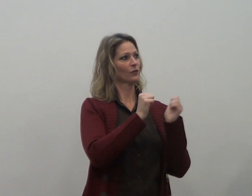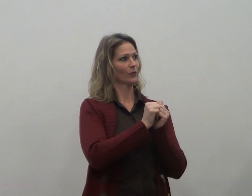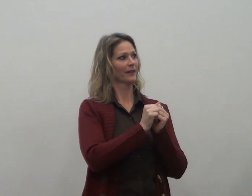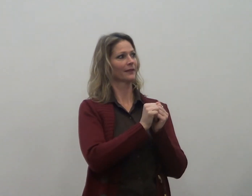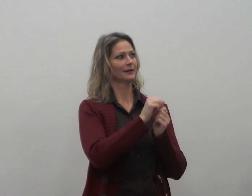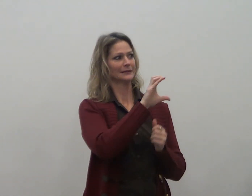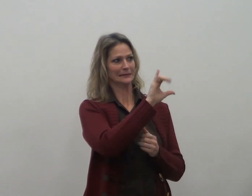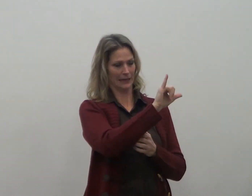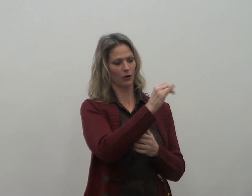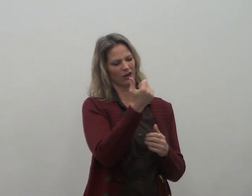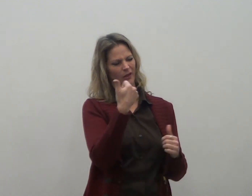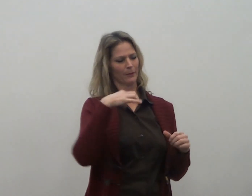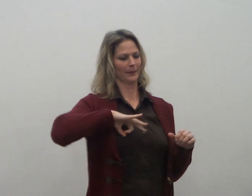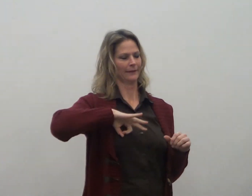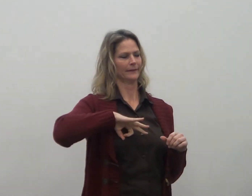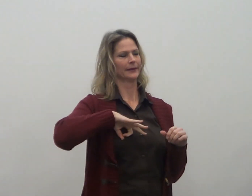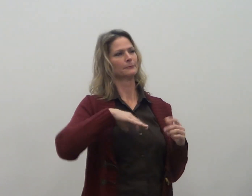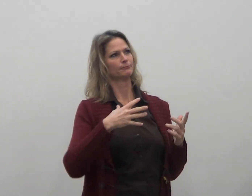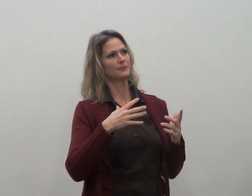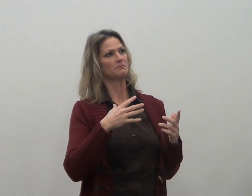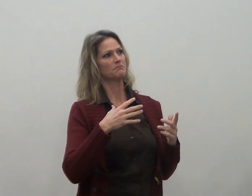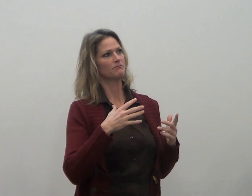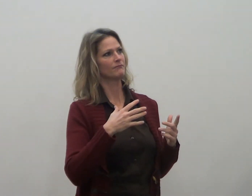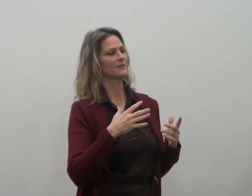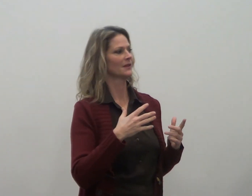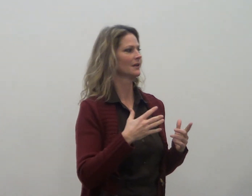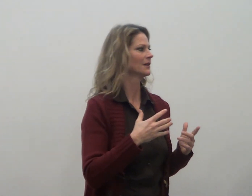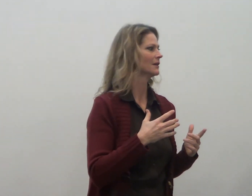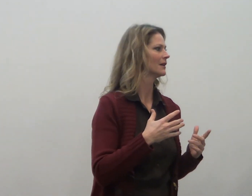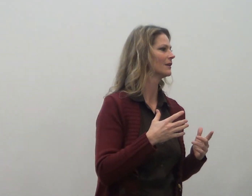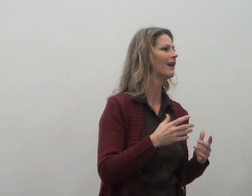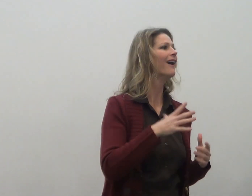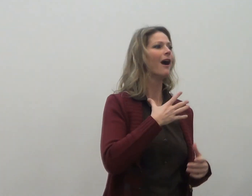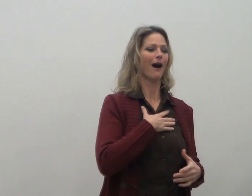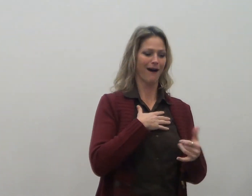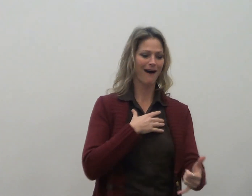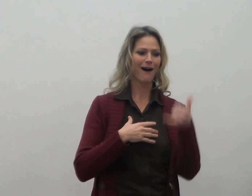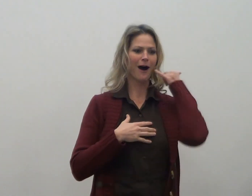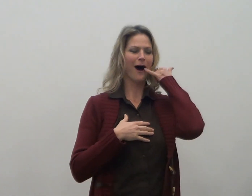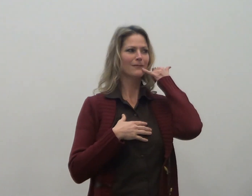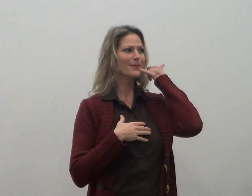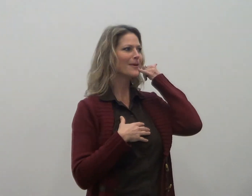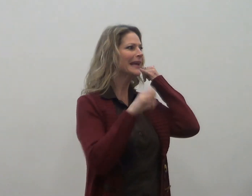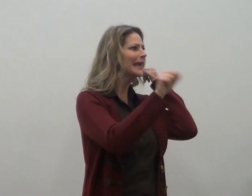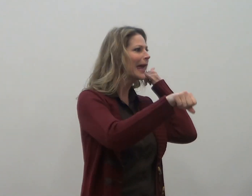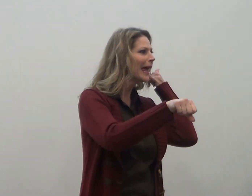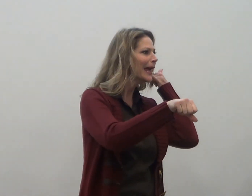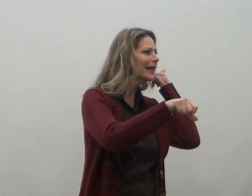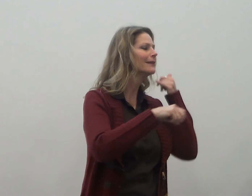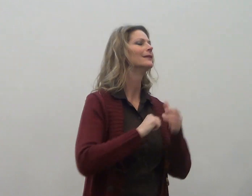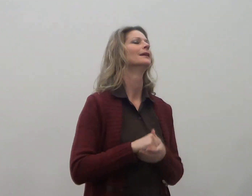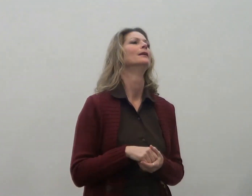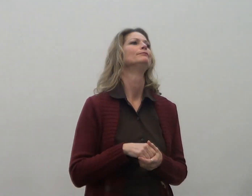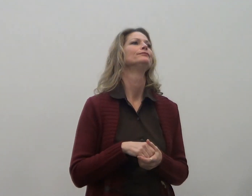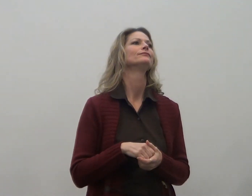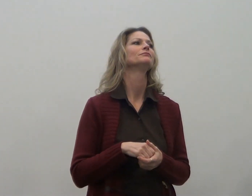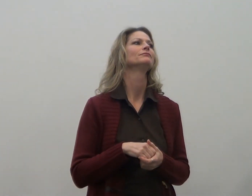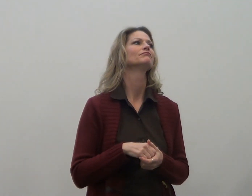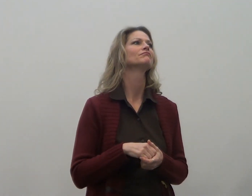people they have a lot of satisfaction with answering telephones. They can hear alarms, things